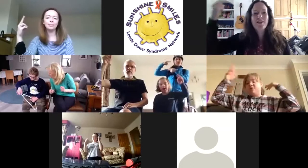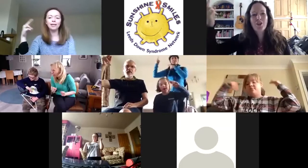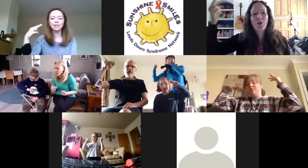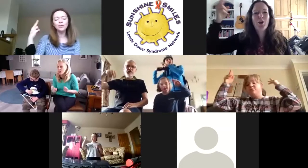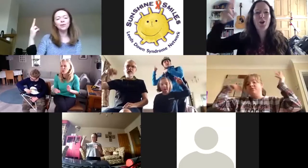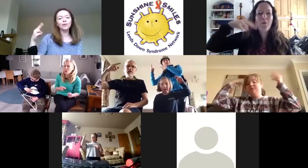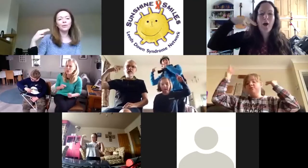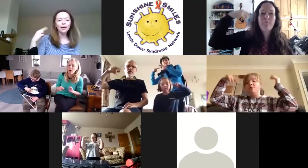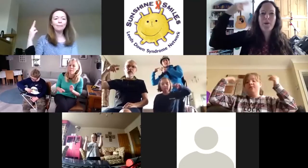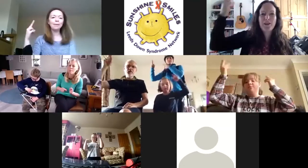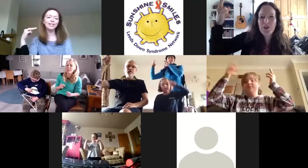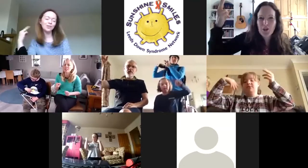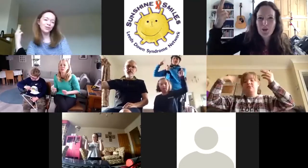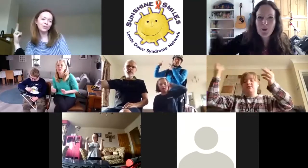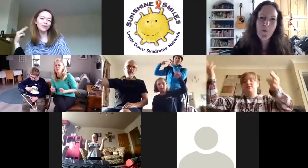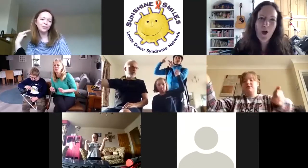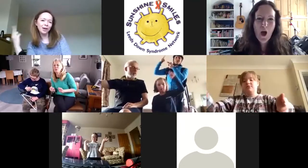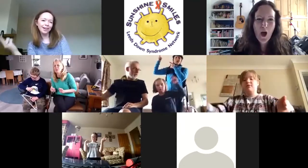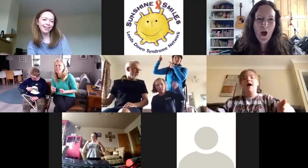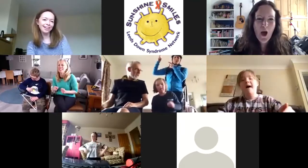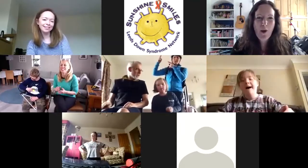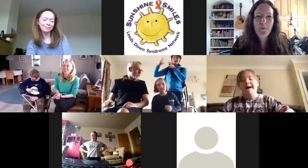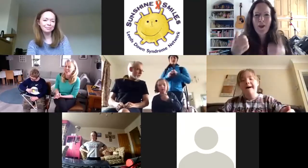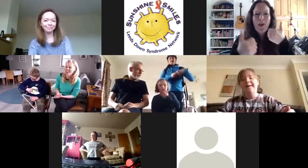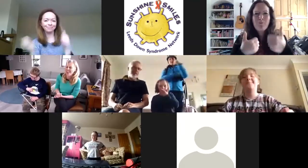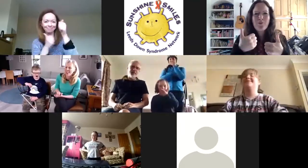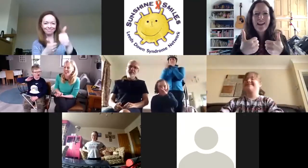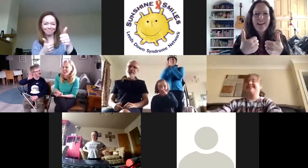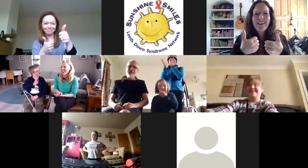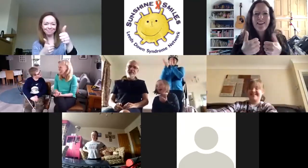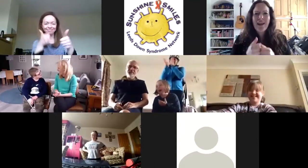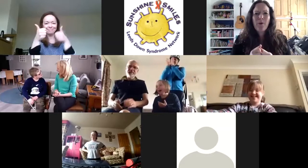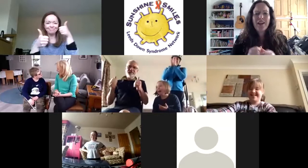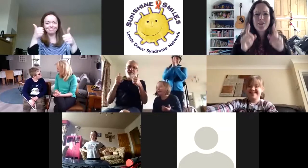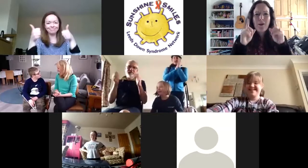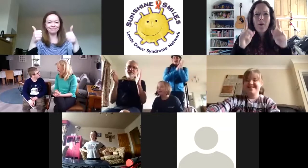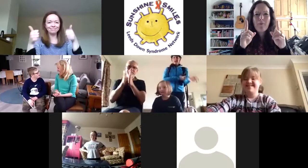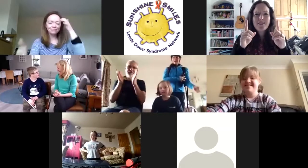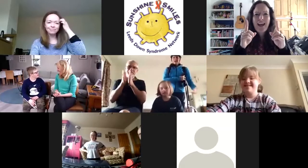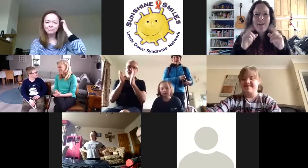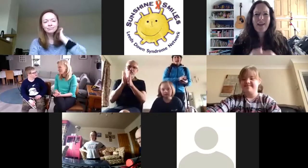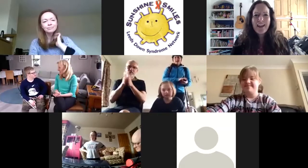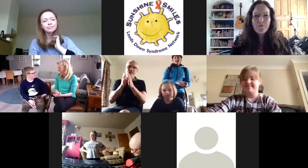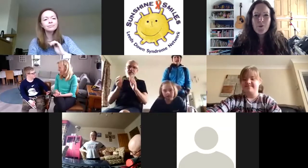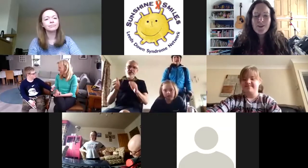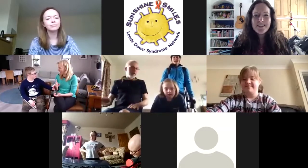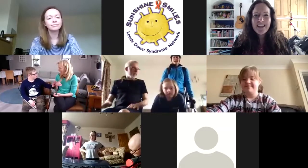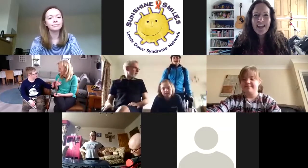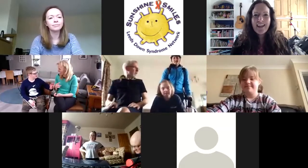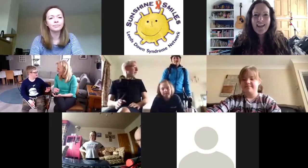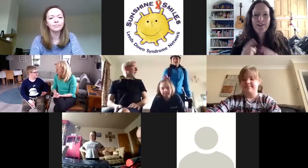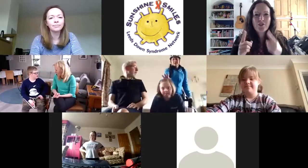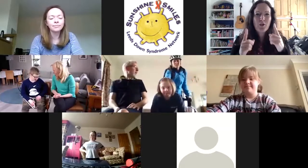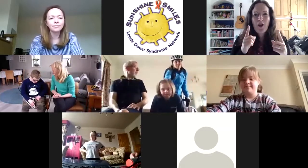a doo-wop, a doo-wop. Brilliant! We're going to do it one more time, and if you want to sing